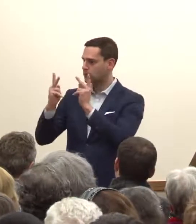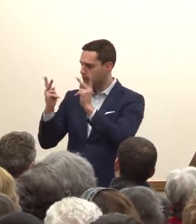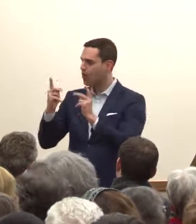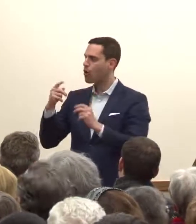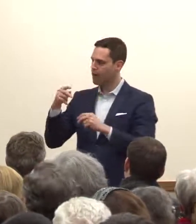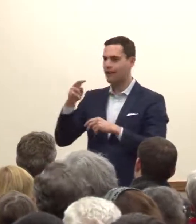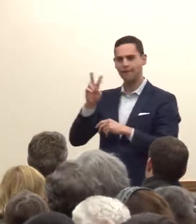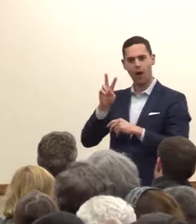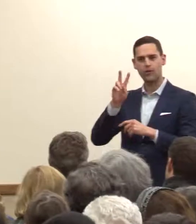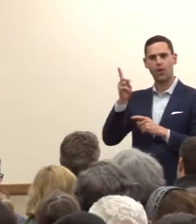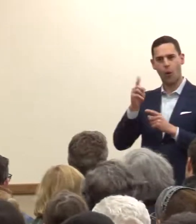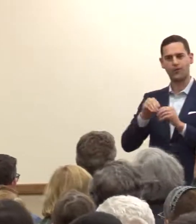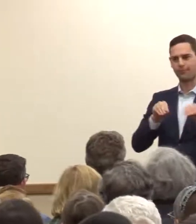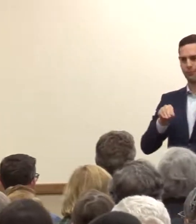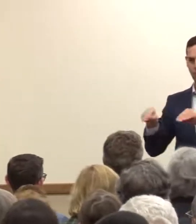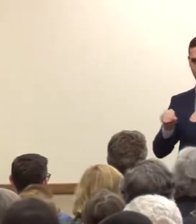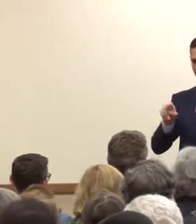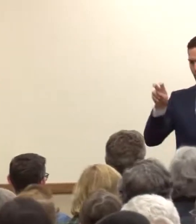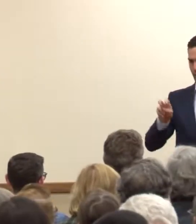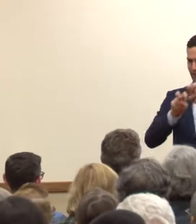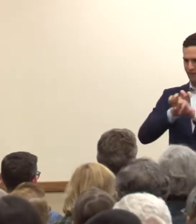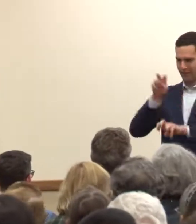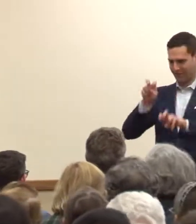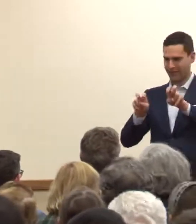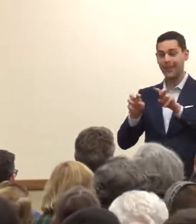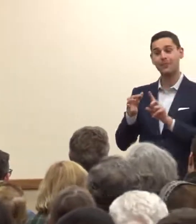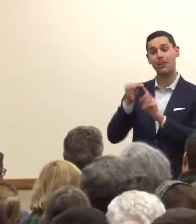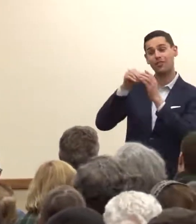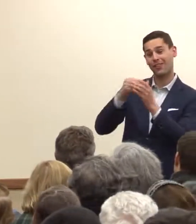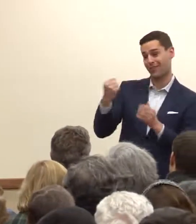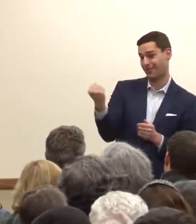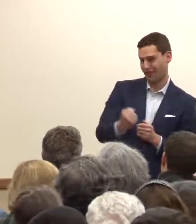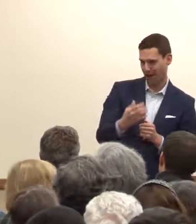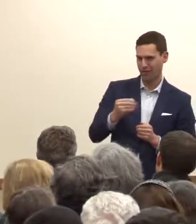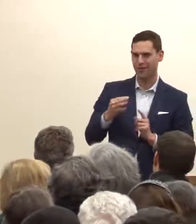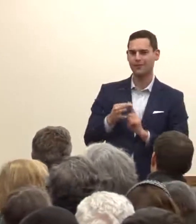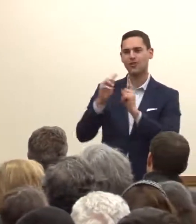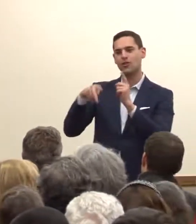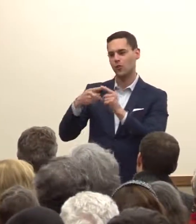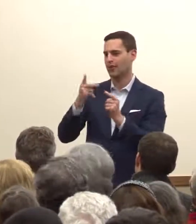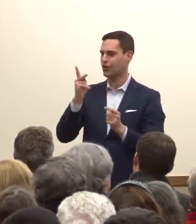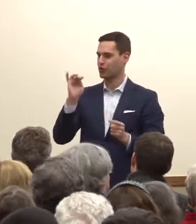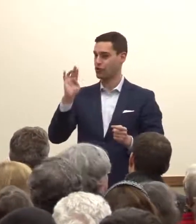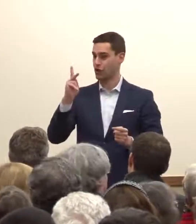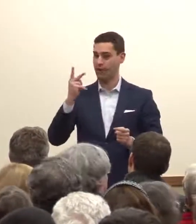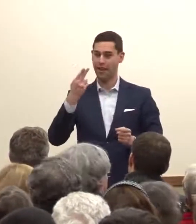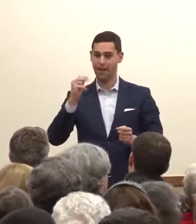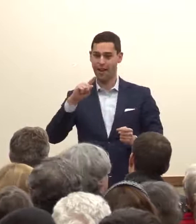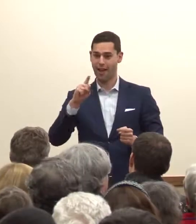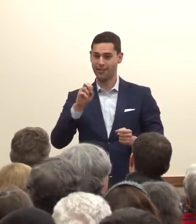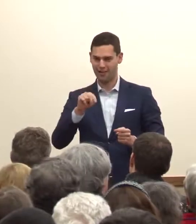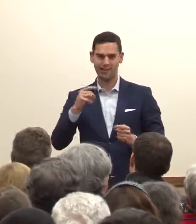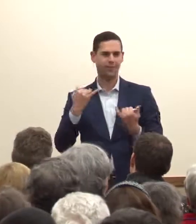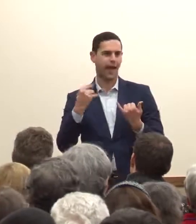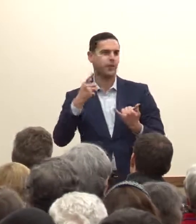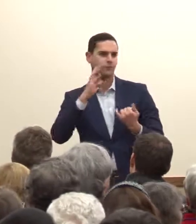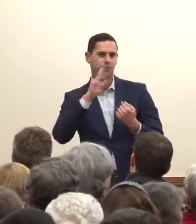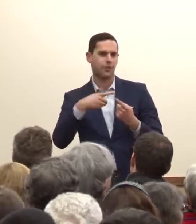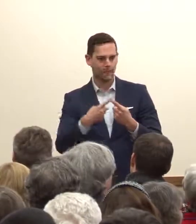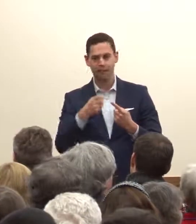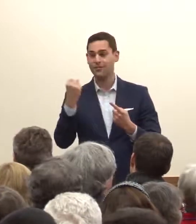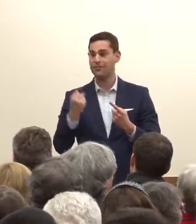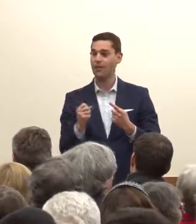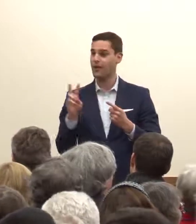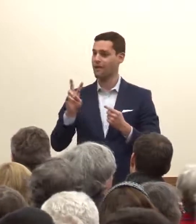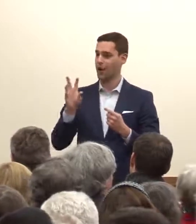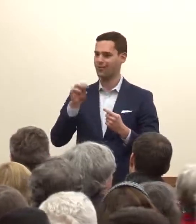when it's in the South, and especially when it's Kirk Hazen, and especially when right now he's going to tell us about Southern vowels and